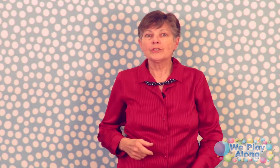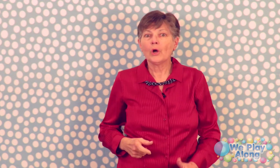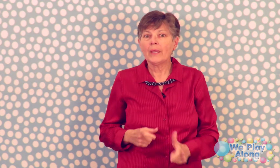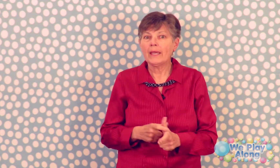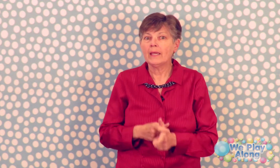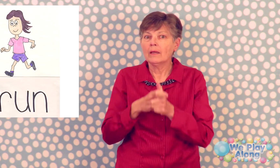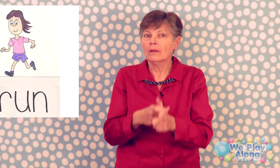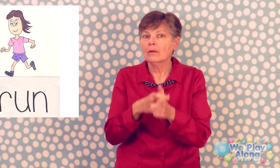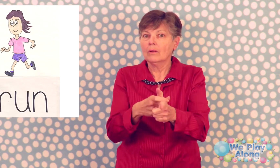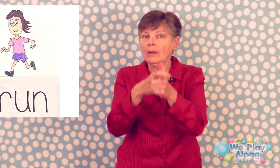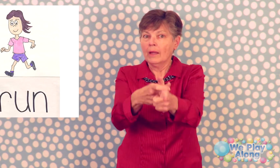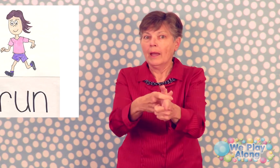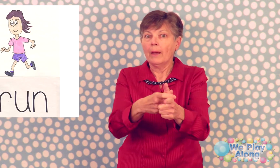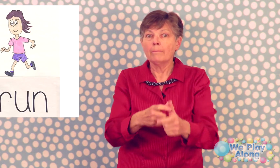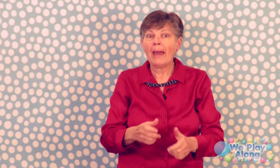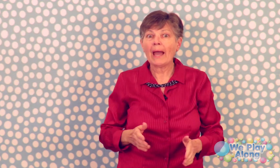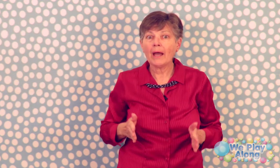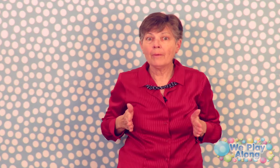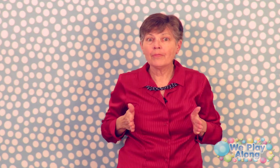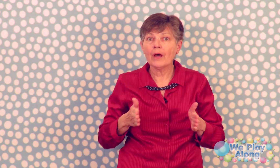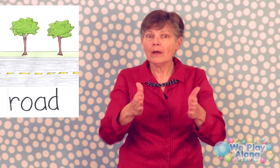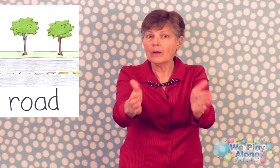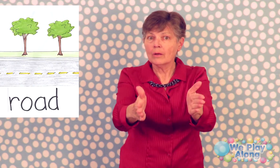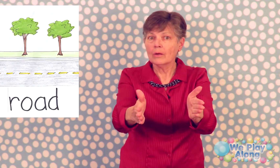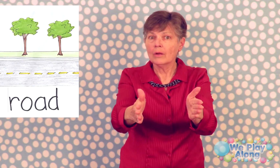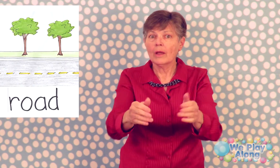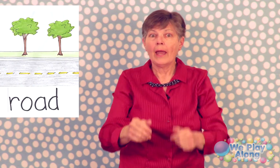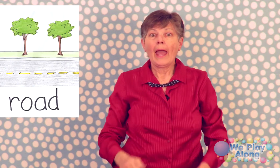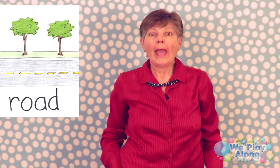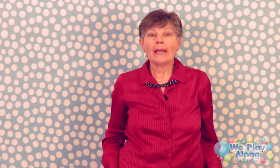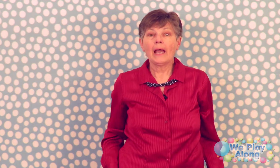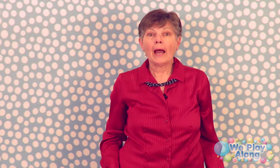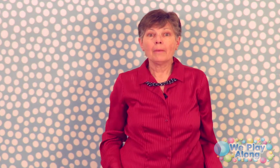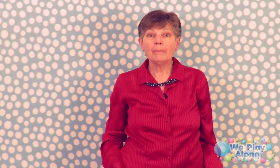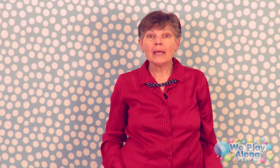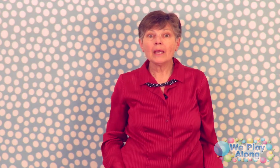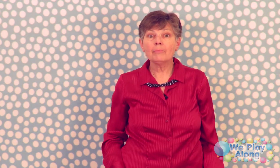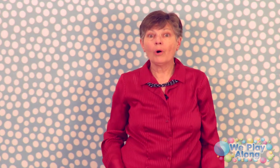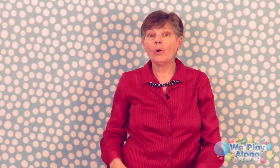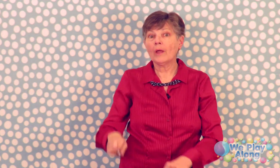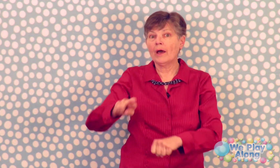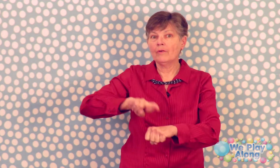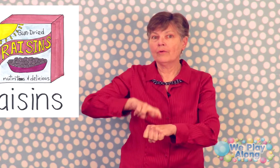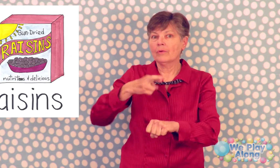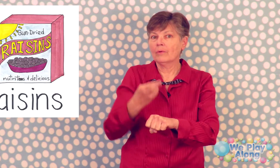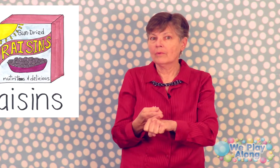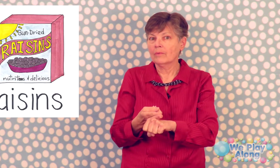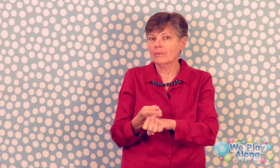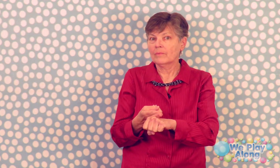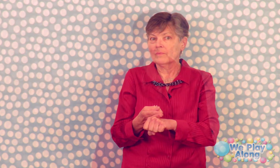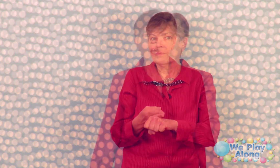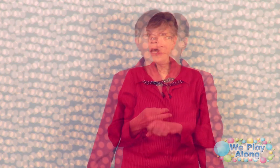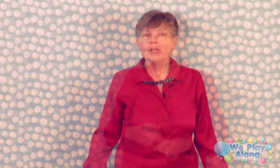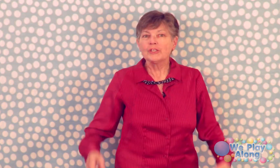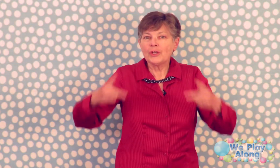so he back up the and got a big bowl of,